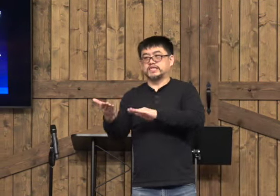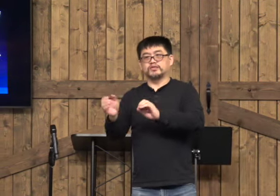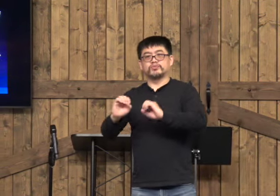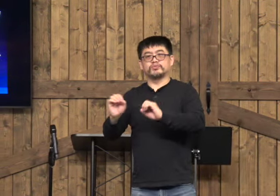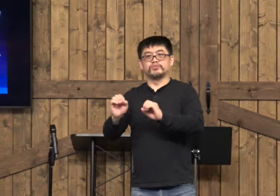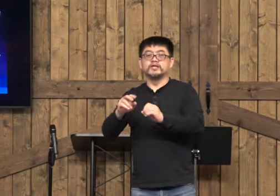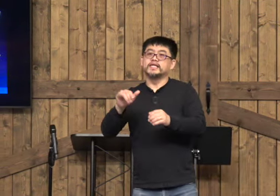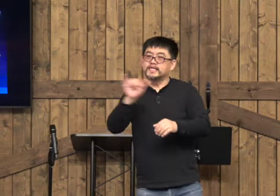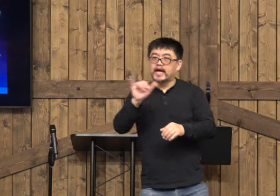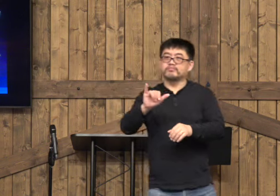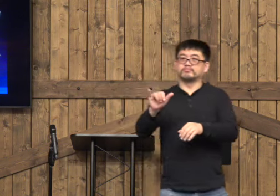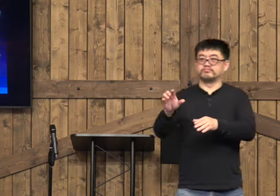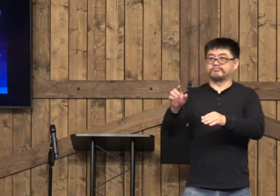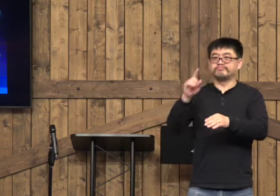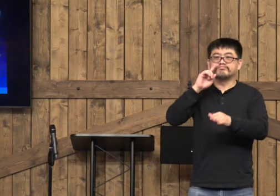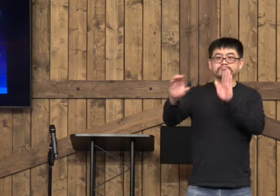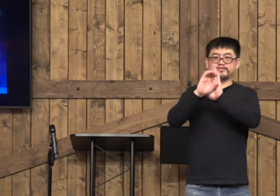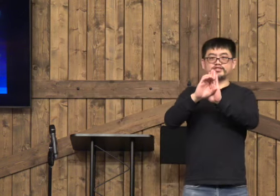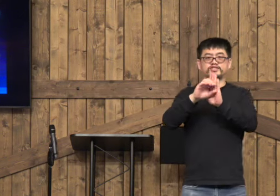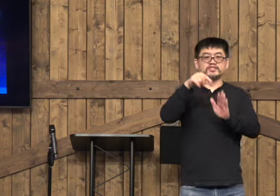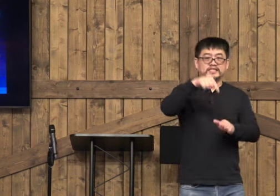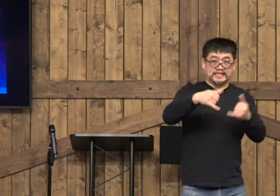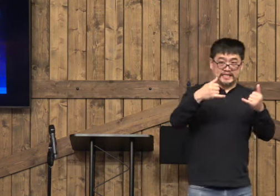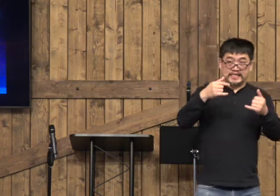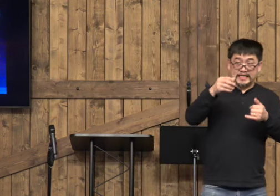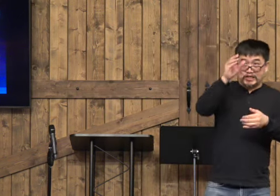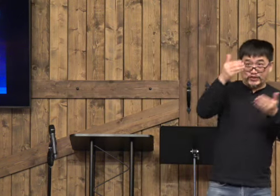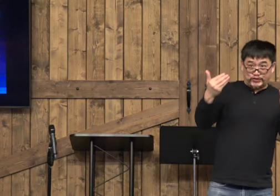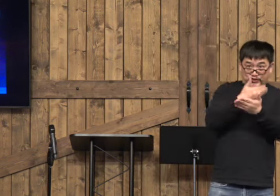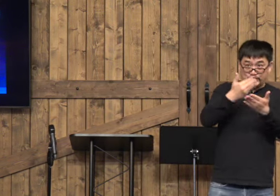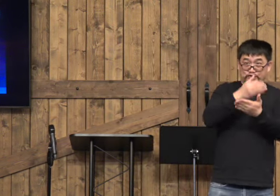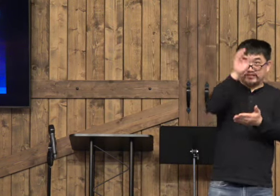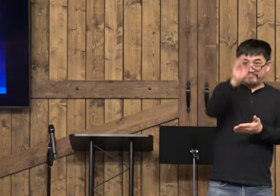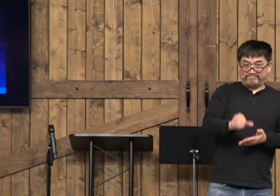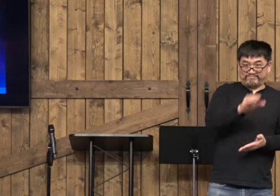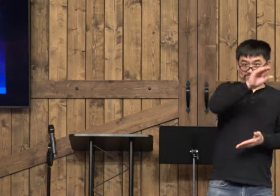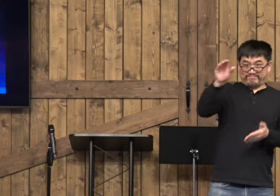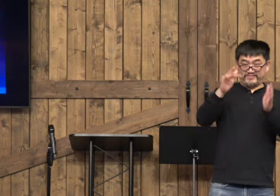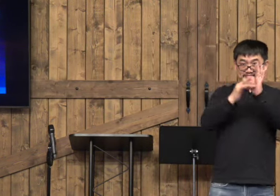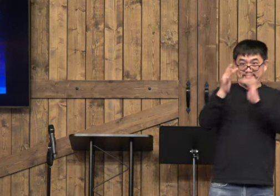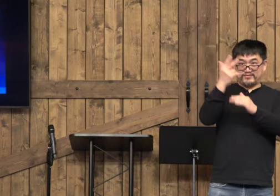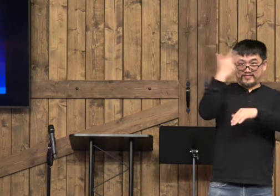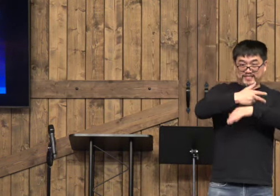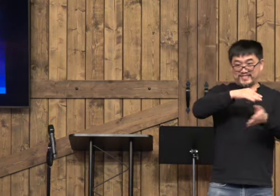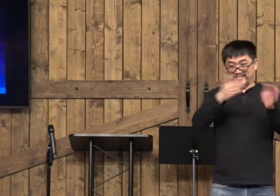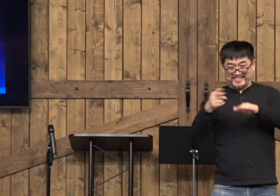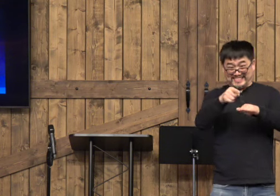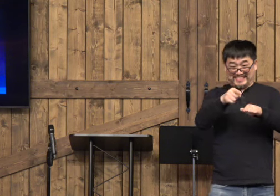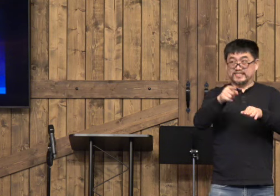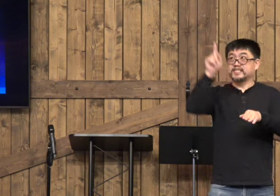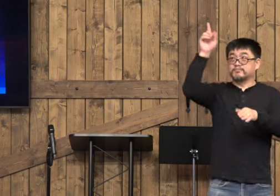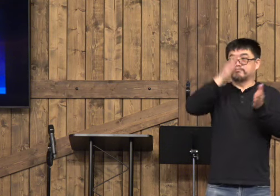He doesn't. Just like Jonah was in the giant fish's belly for three days. And then he was fed out three days later.